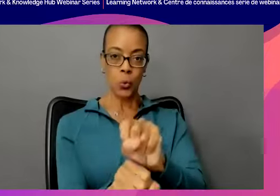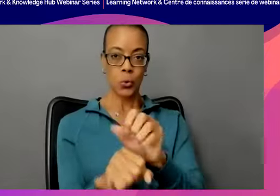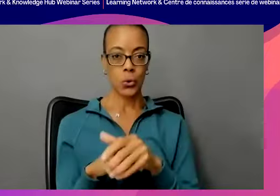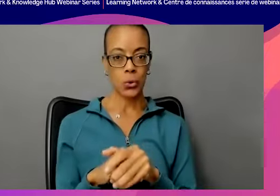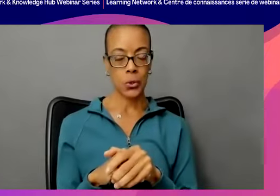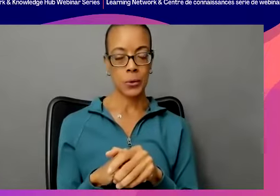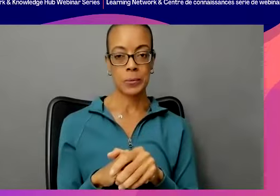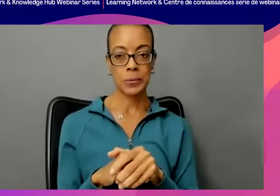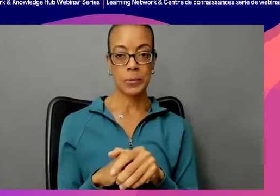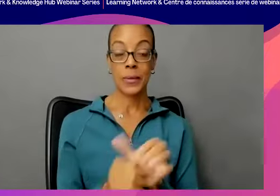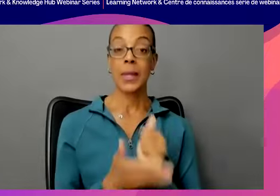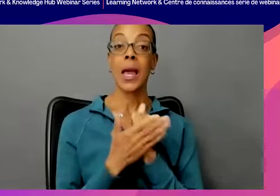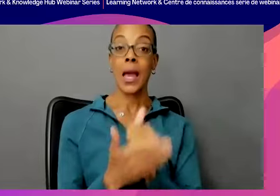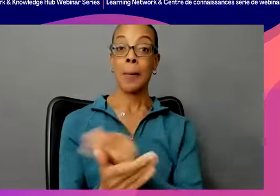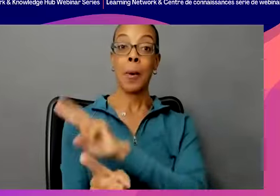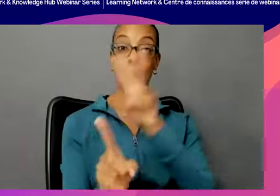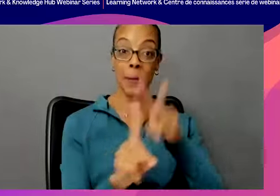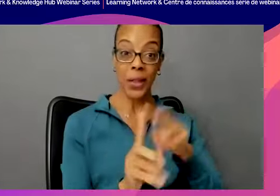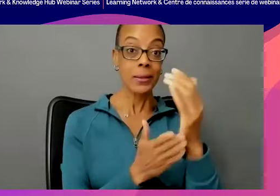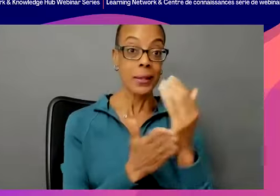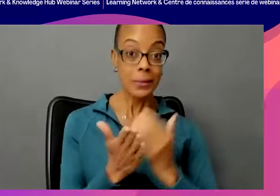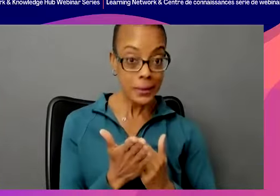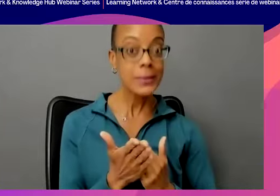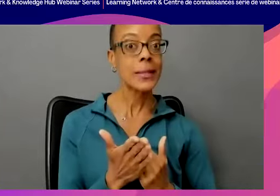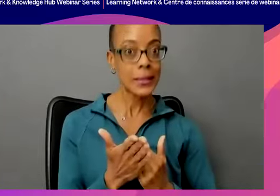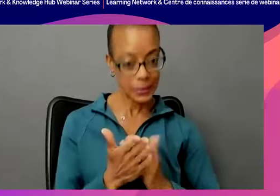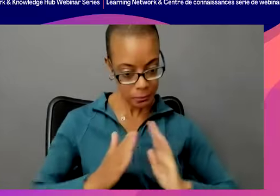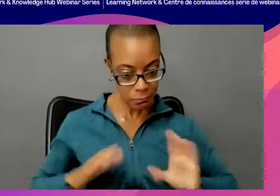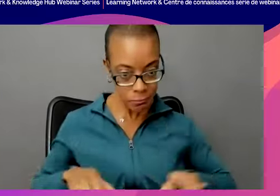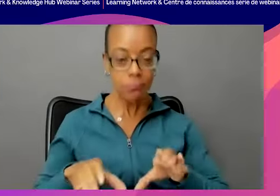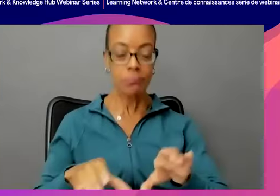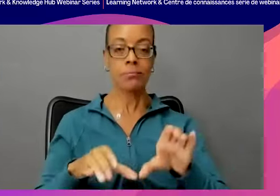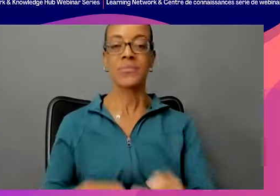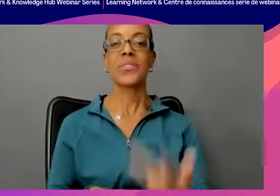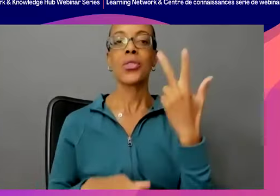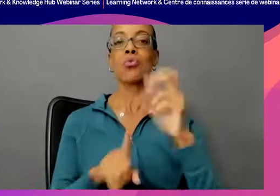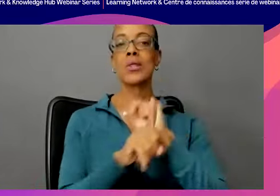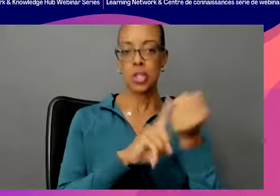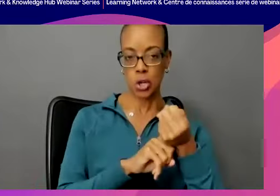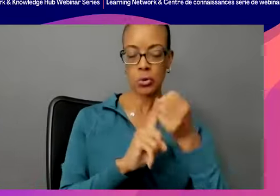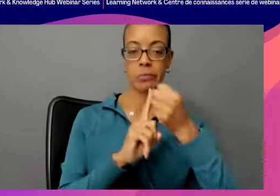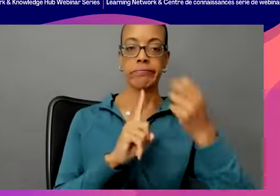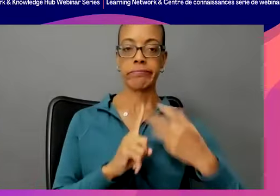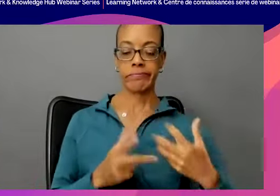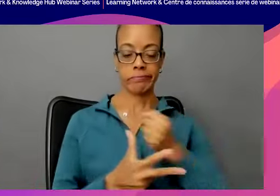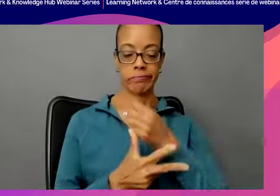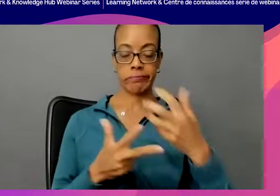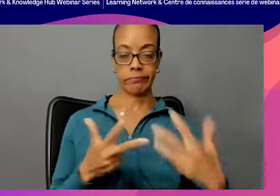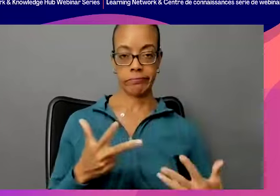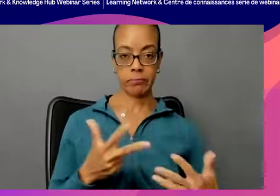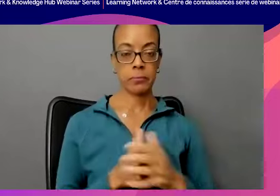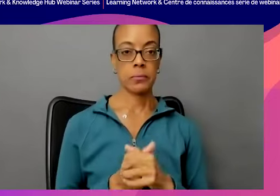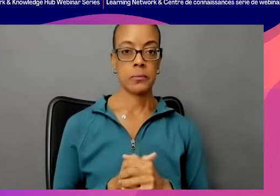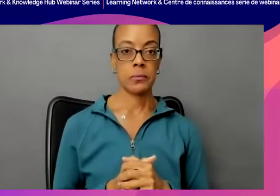To help you apply these lessons and bring this work to life, we have 3 scenarios that we want to share with you.